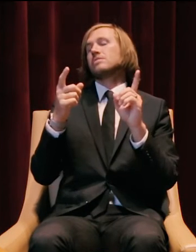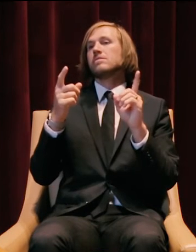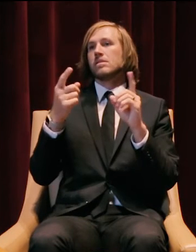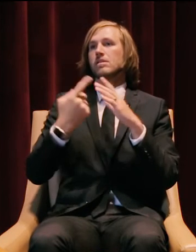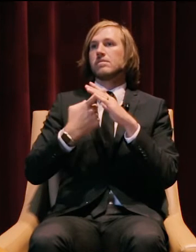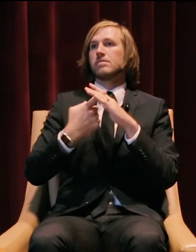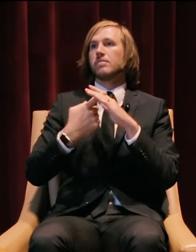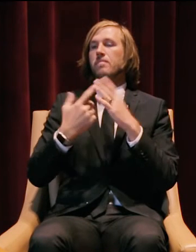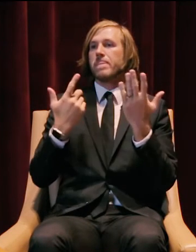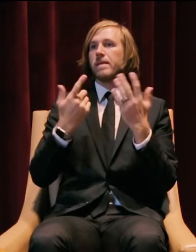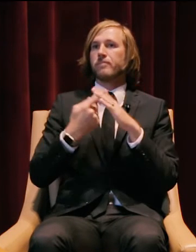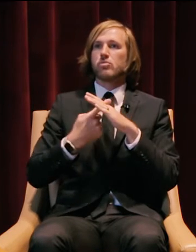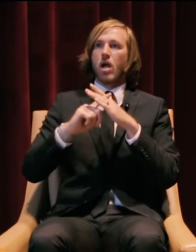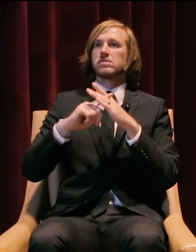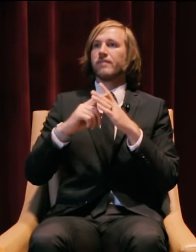the